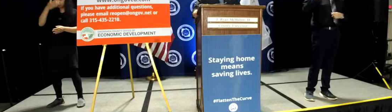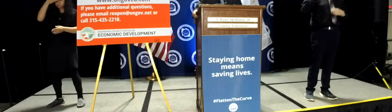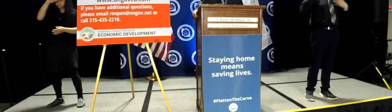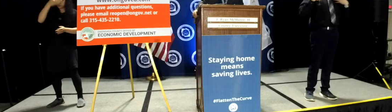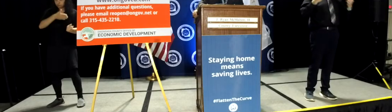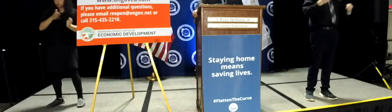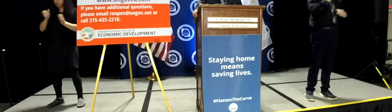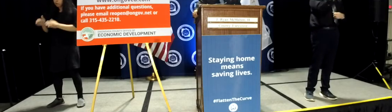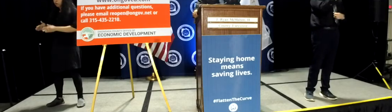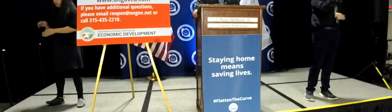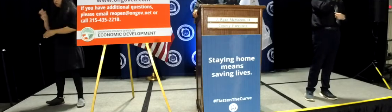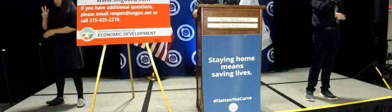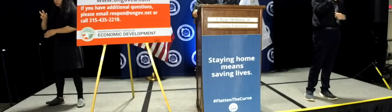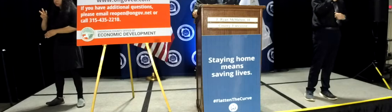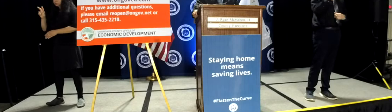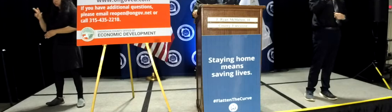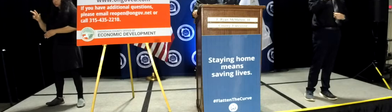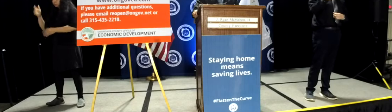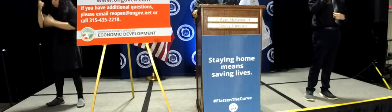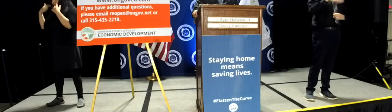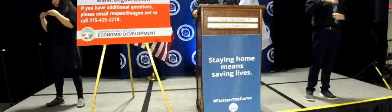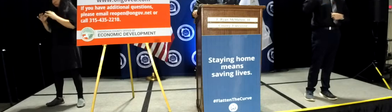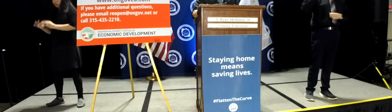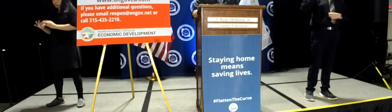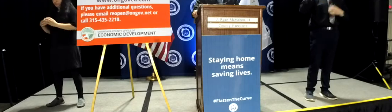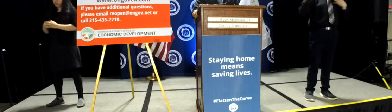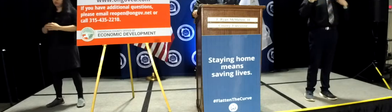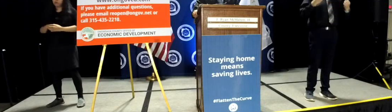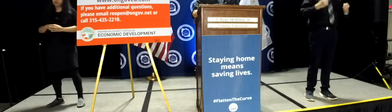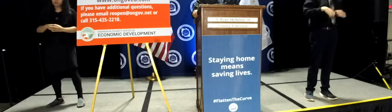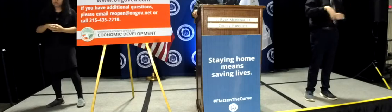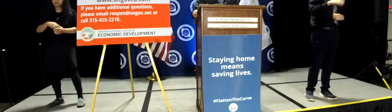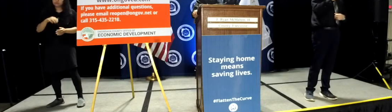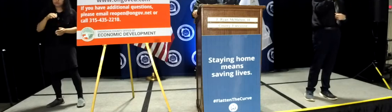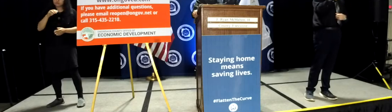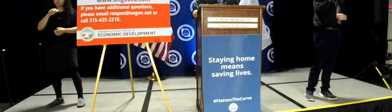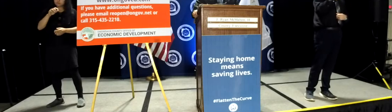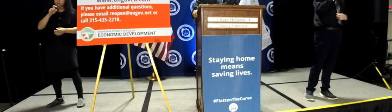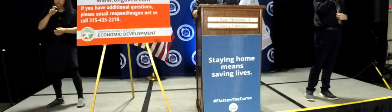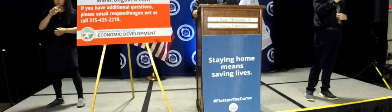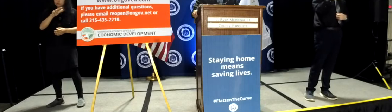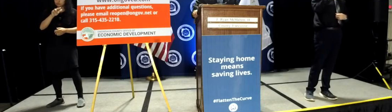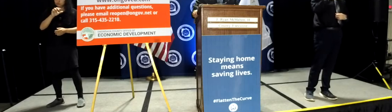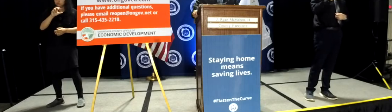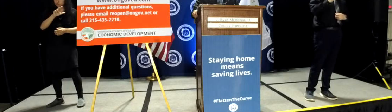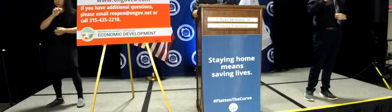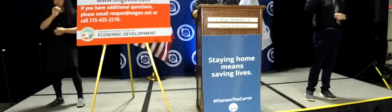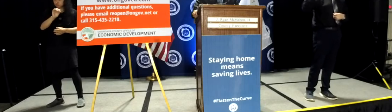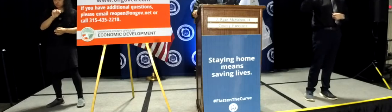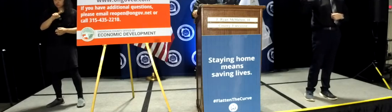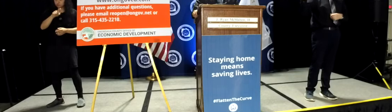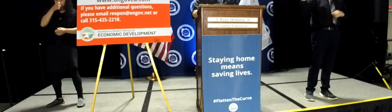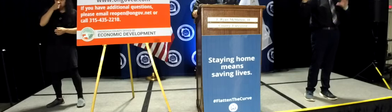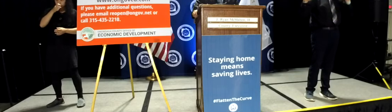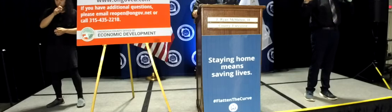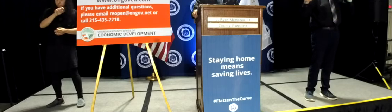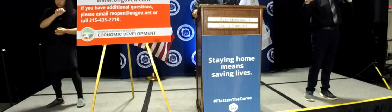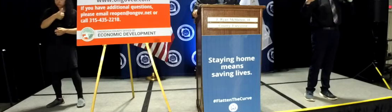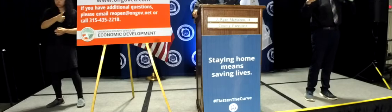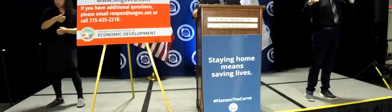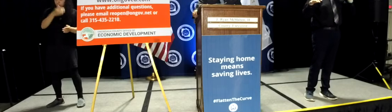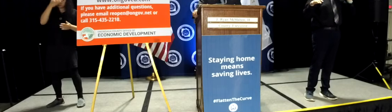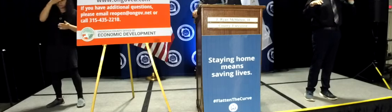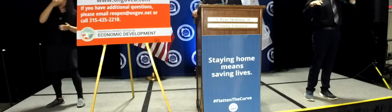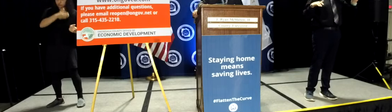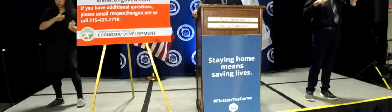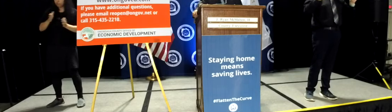38 recoveries. Camillus, 62 cases, 38 recoveries. Lysander, 37 cases and 28 recoveries.